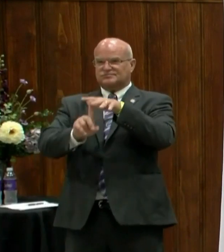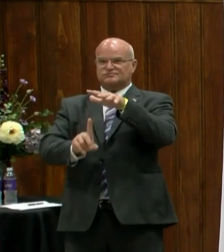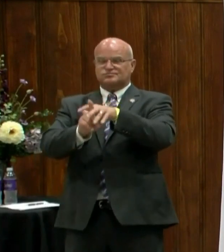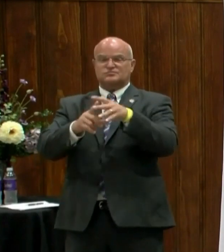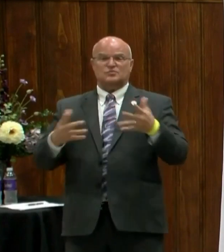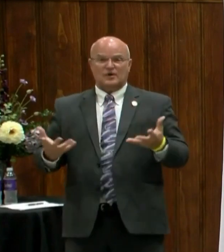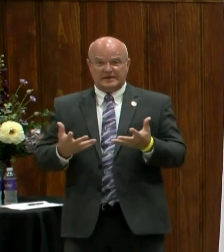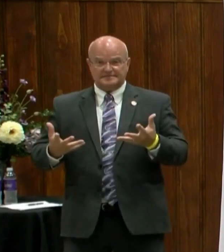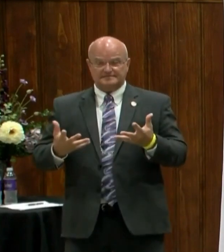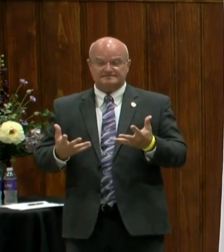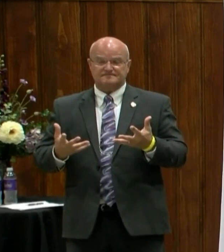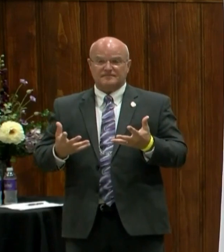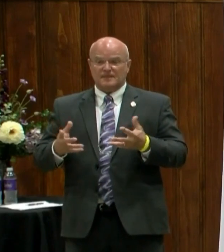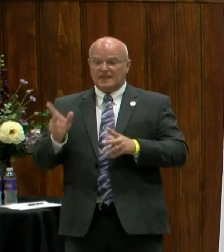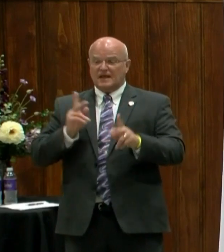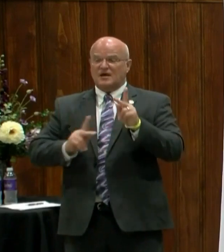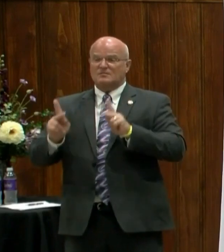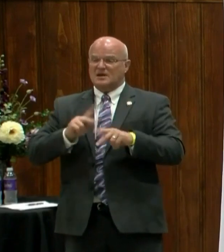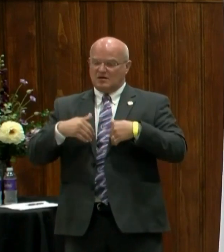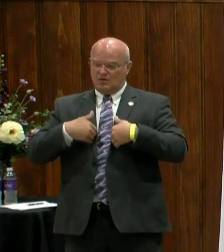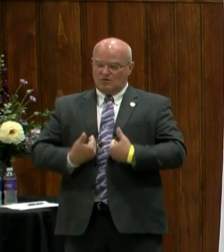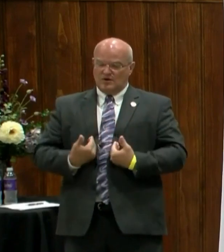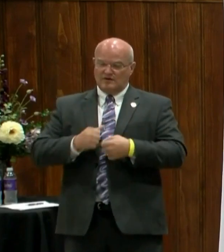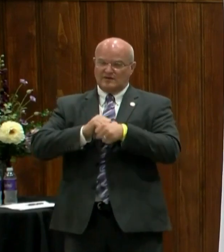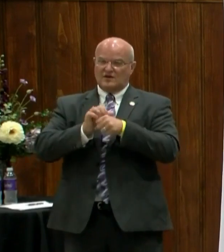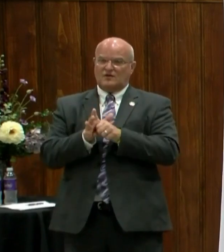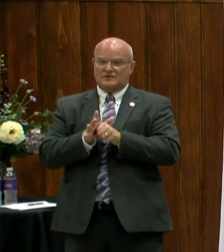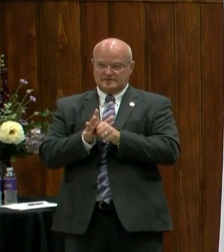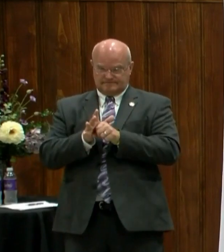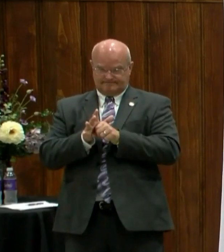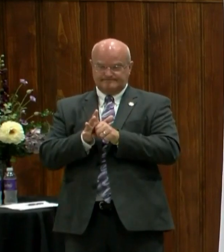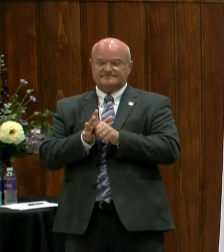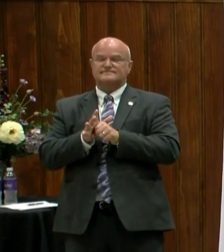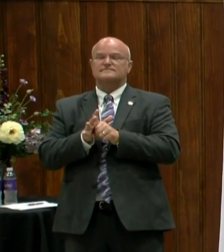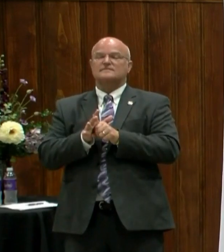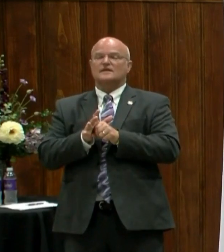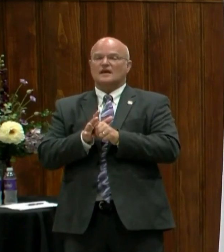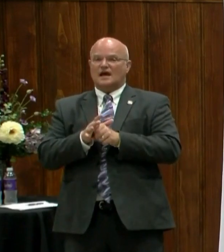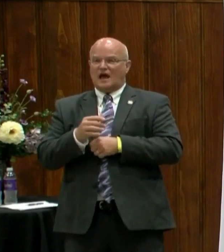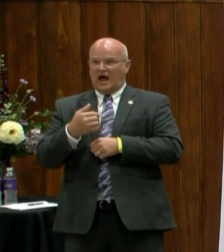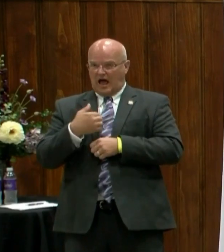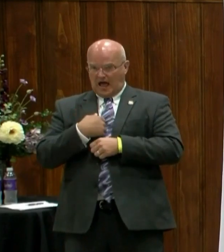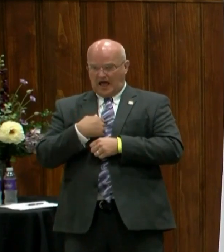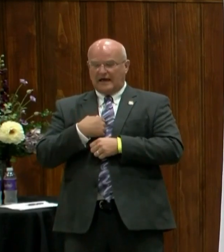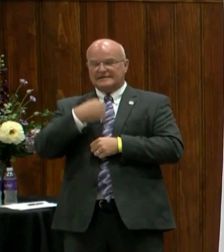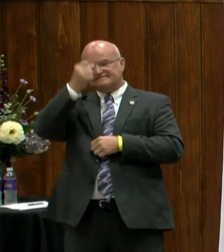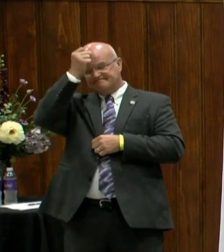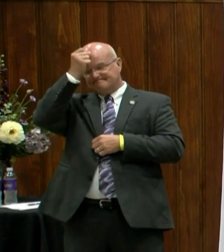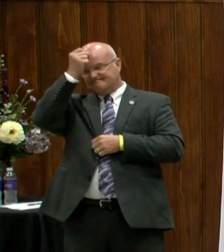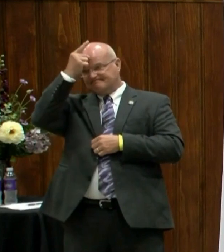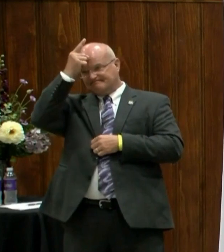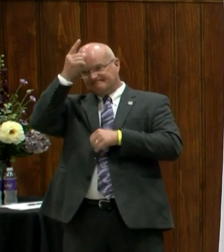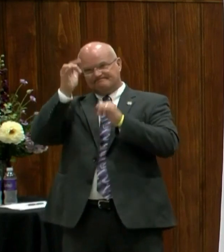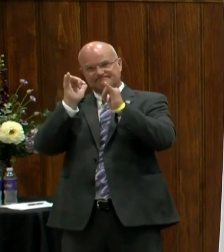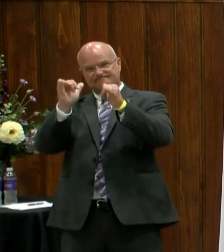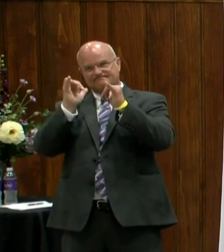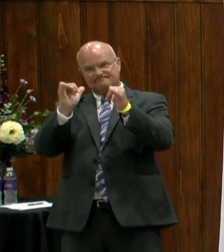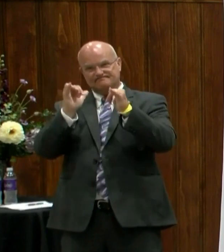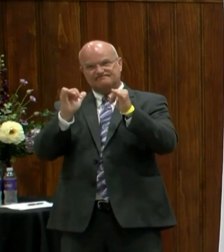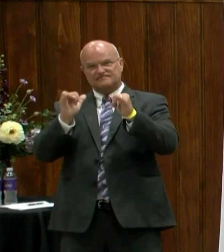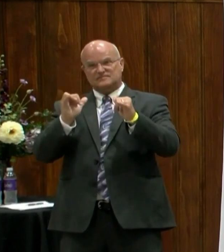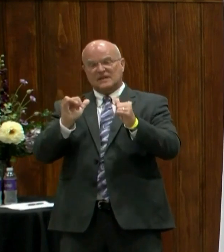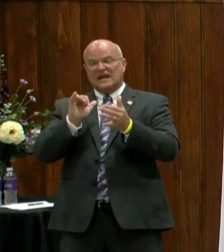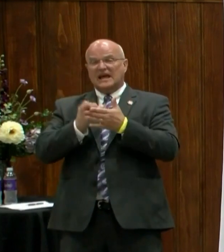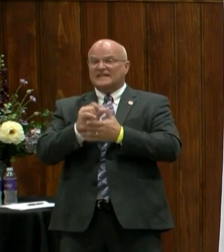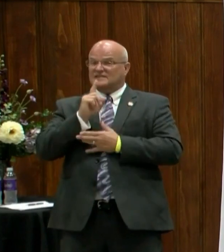is that people are weary of COVID. And I probably identify with that just as much as anyone.